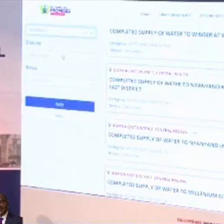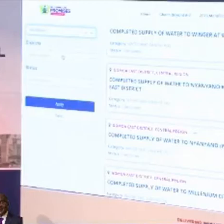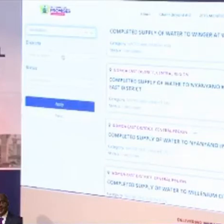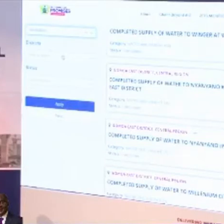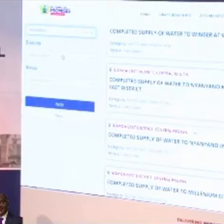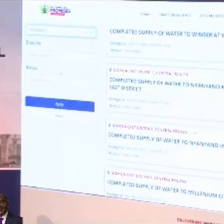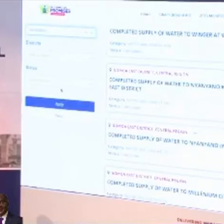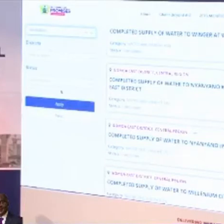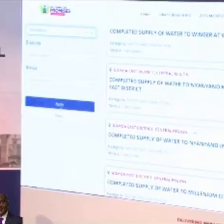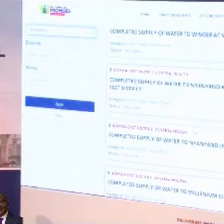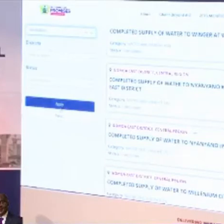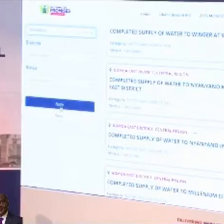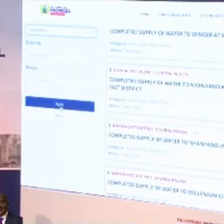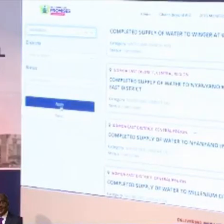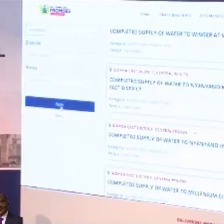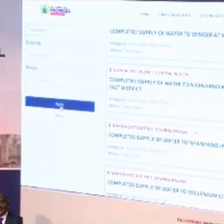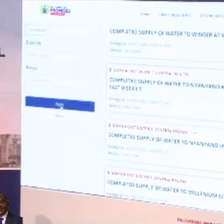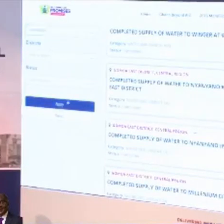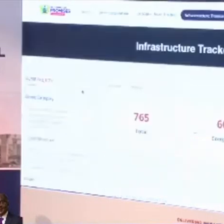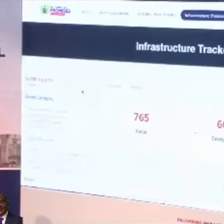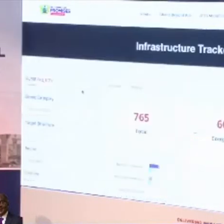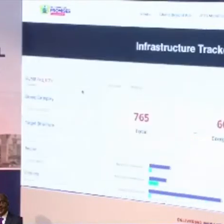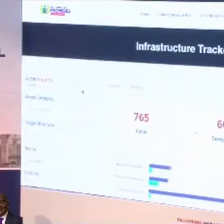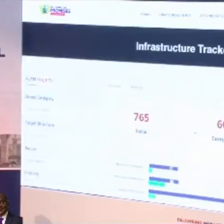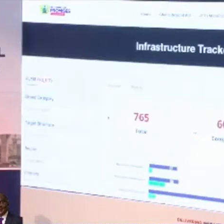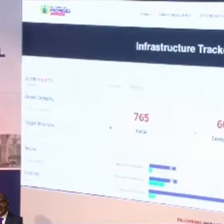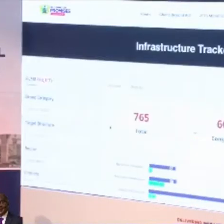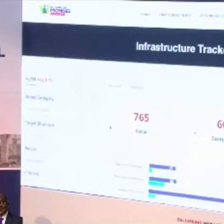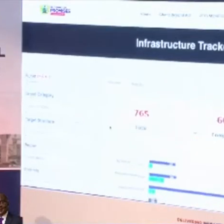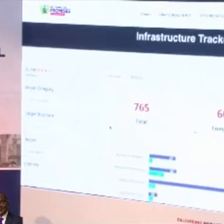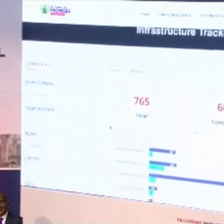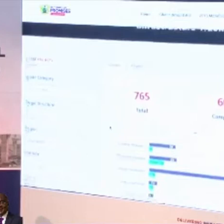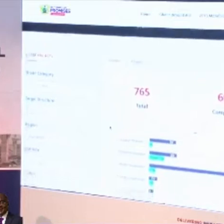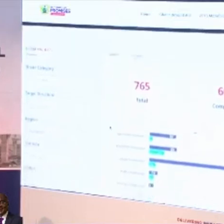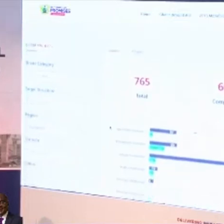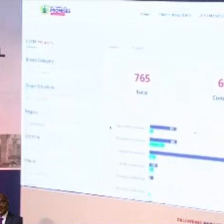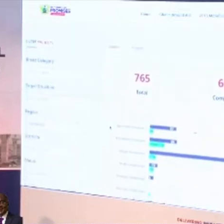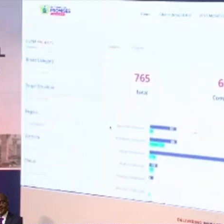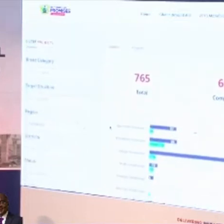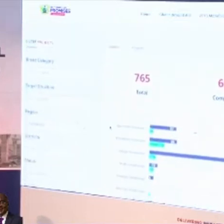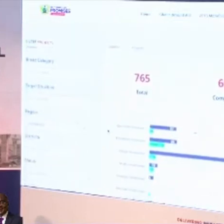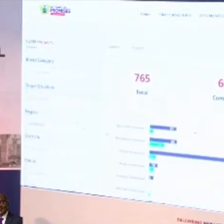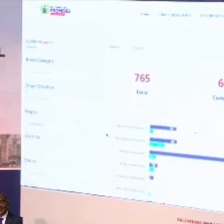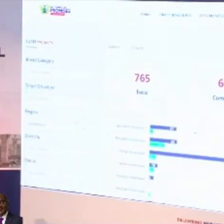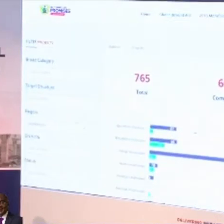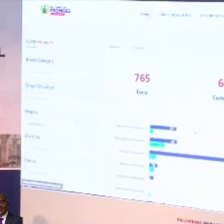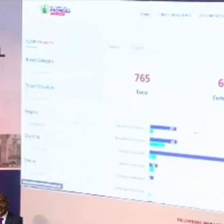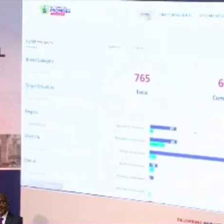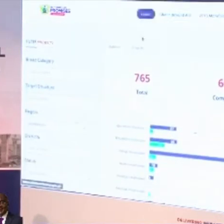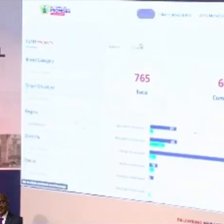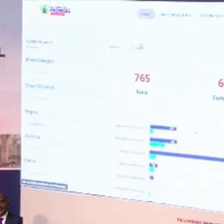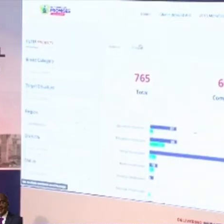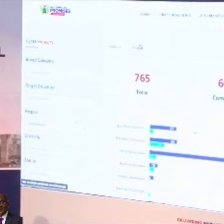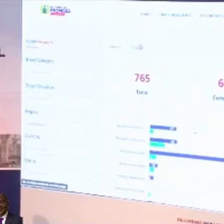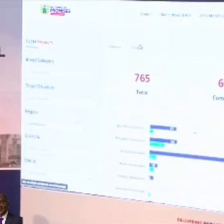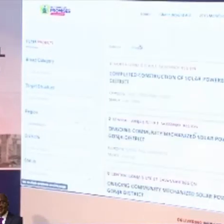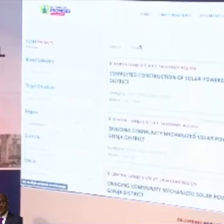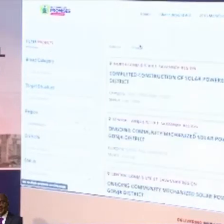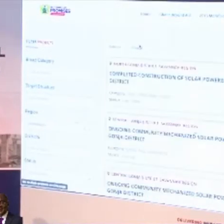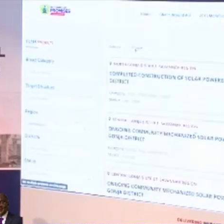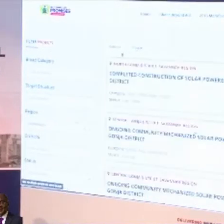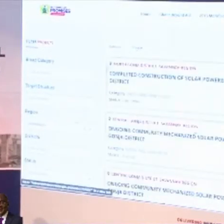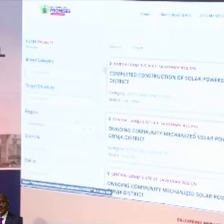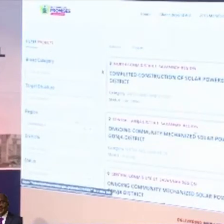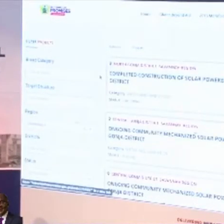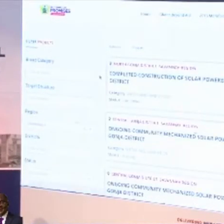Savannah region. You see, so you can, all regions, all districts in the country.